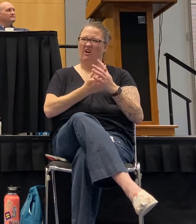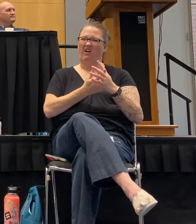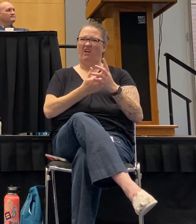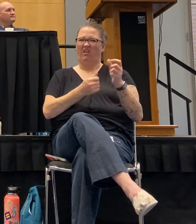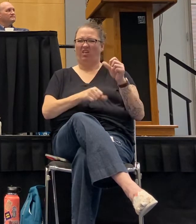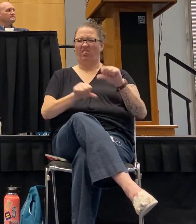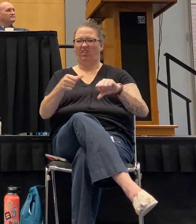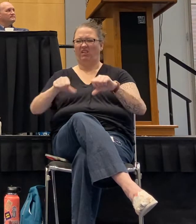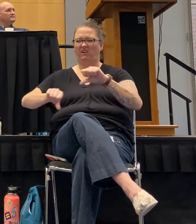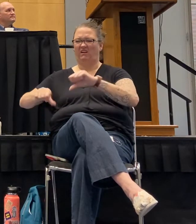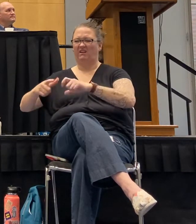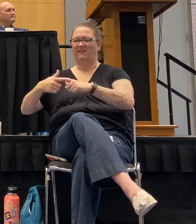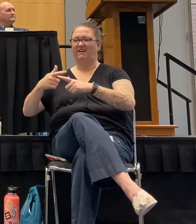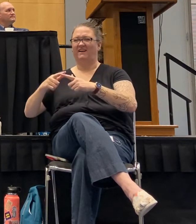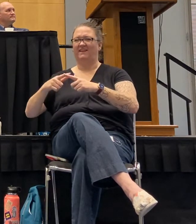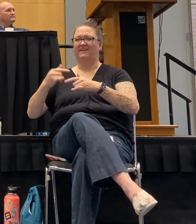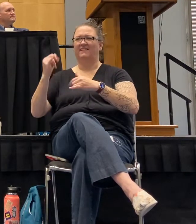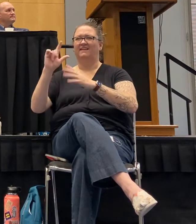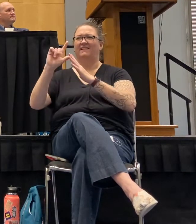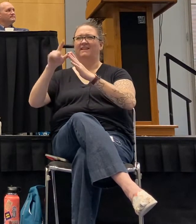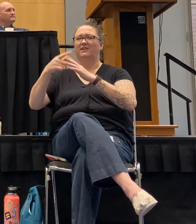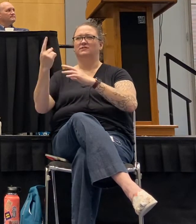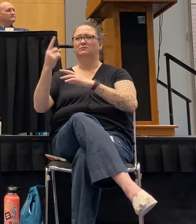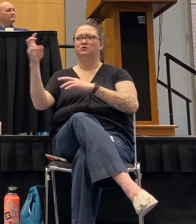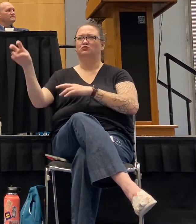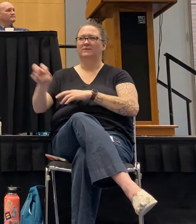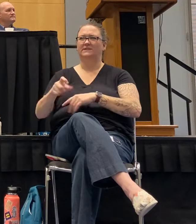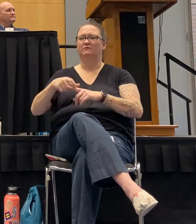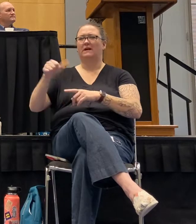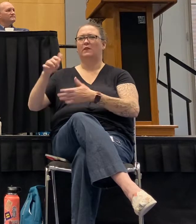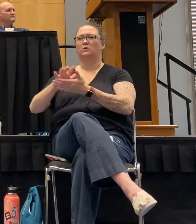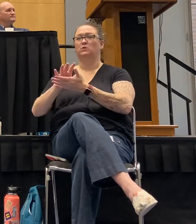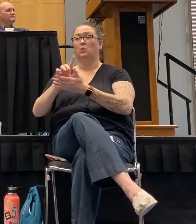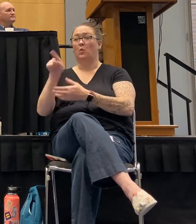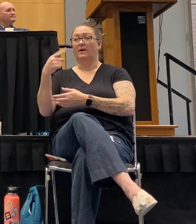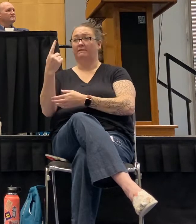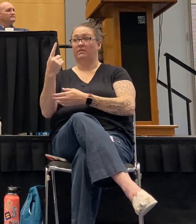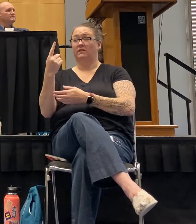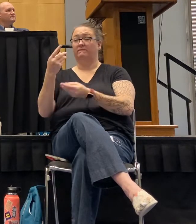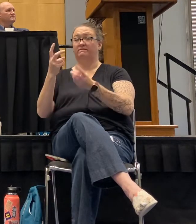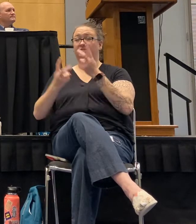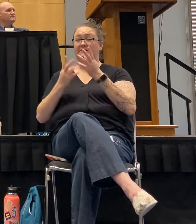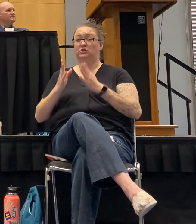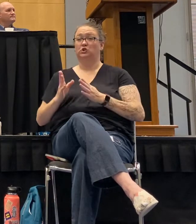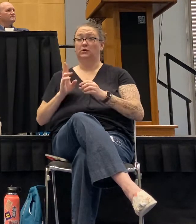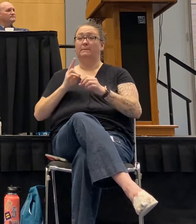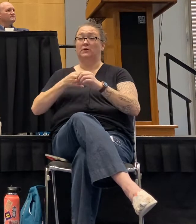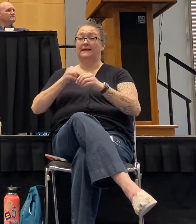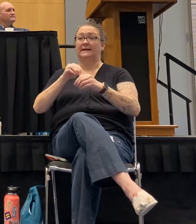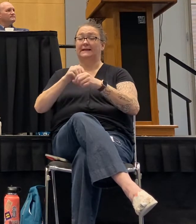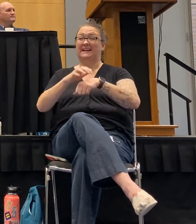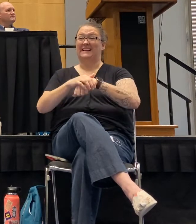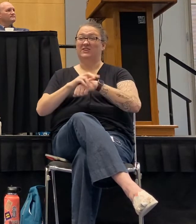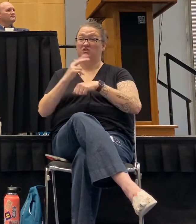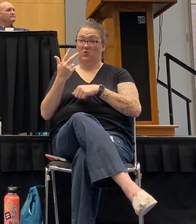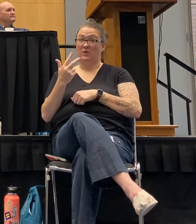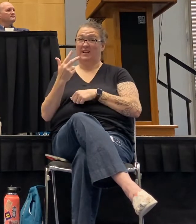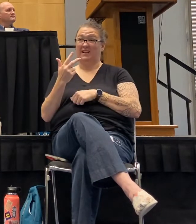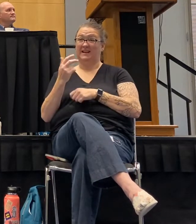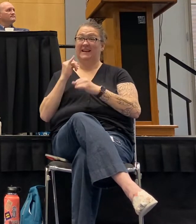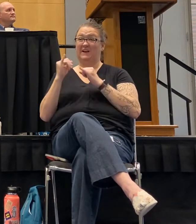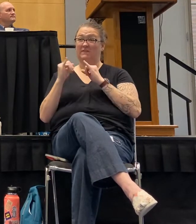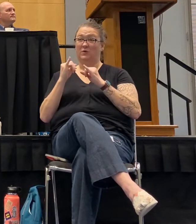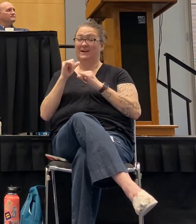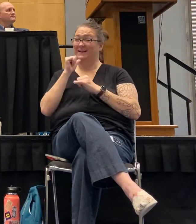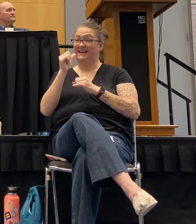lab transferring from another institution, one of the J-1 exchange visitors participated in the English 3